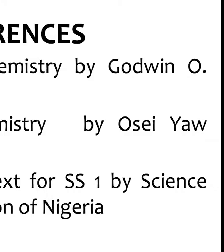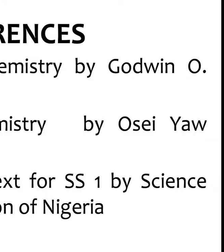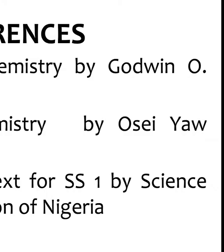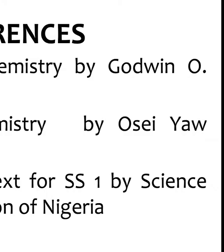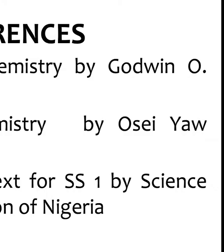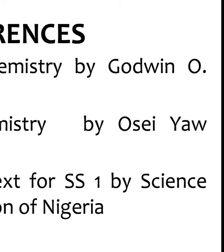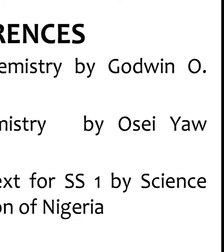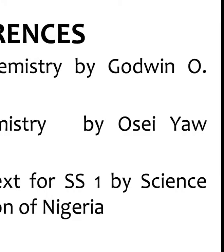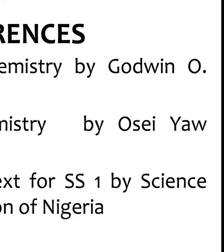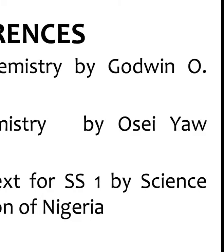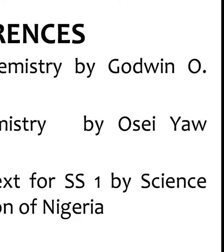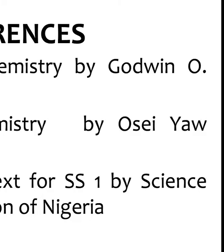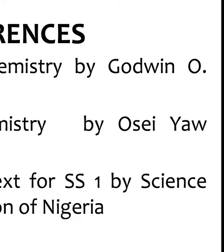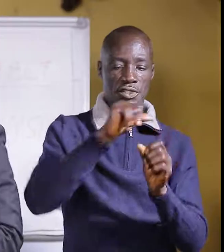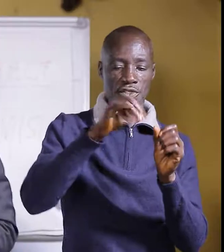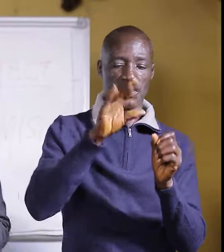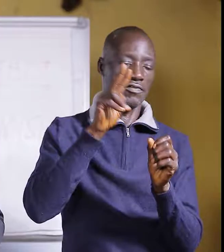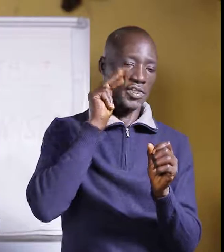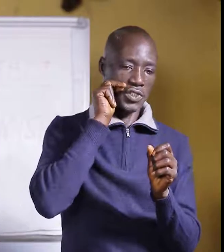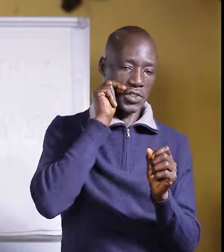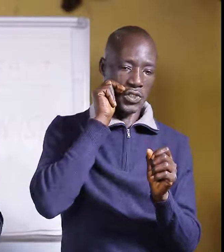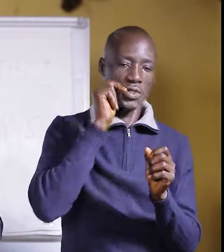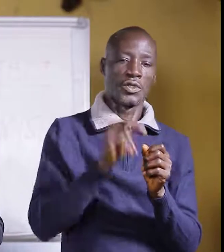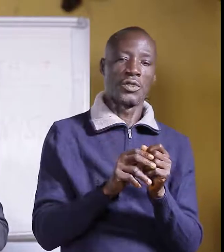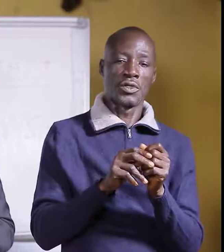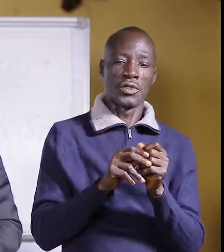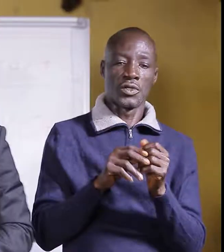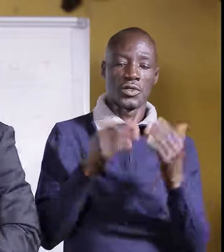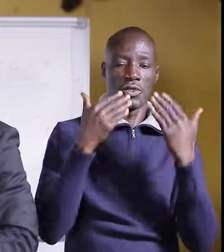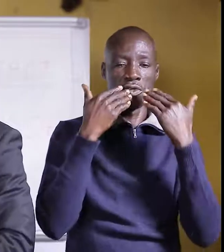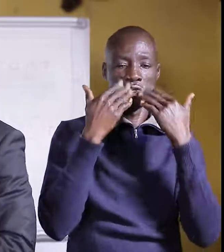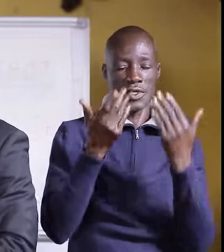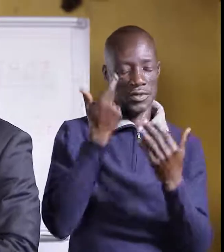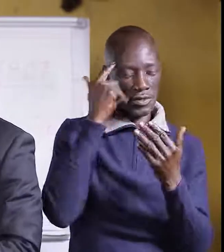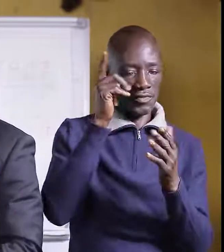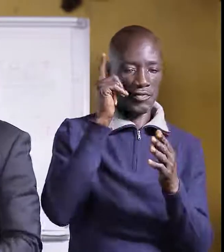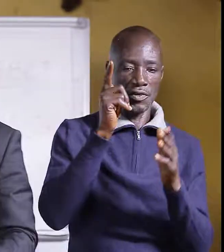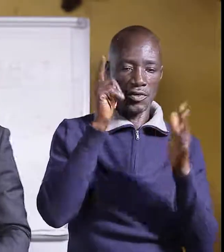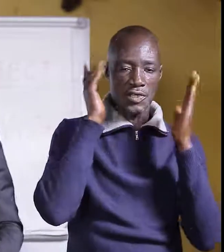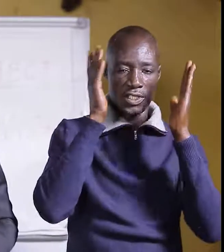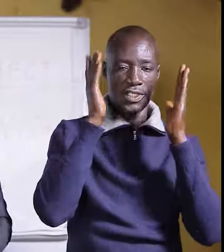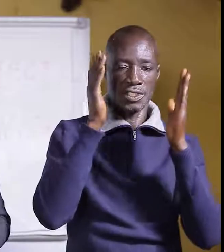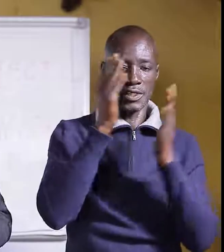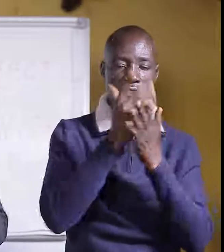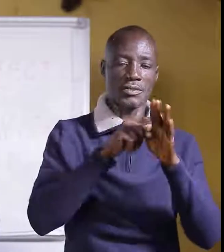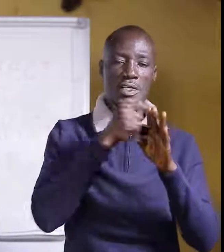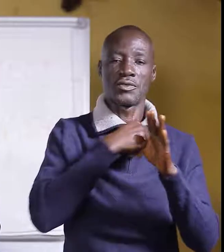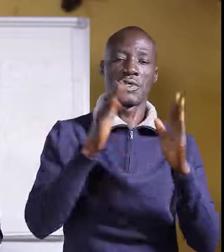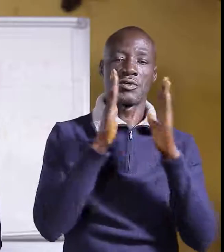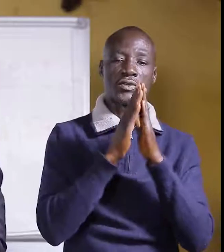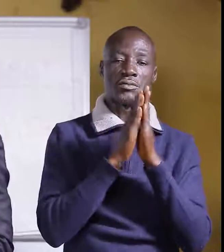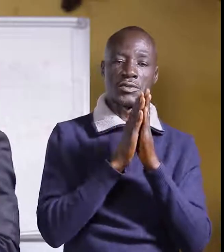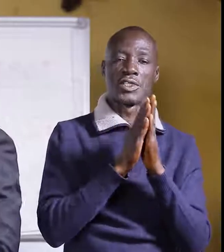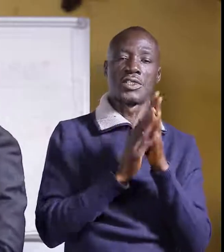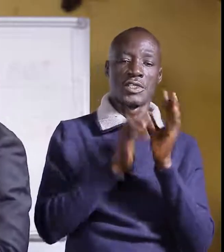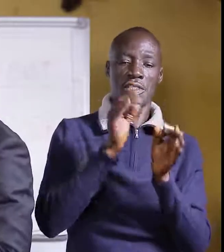Teachers Association of Nigeria. I've had a swell time with you in this lesson. I hope to do it some other time. But as usual,